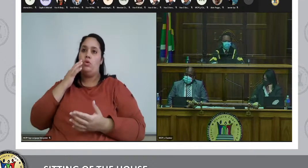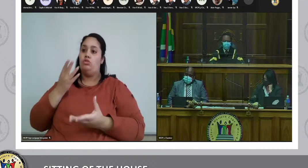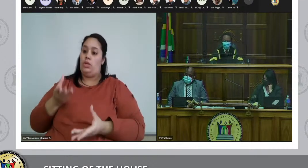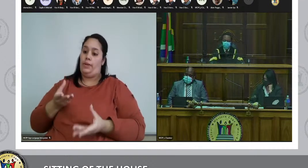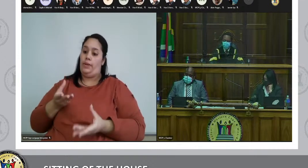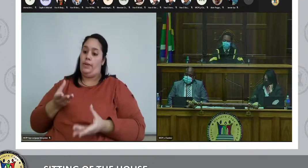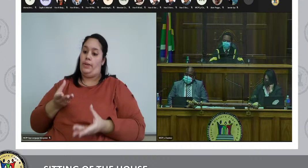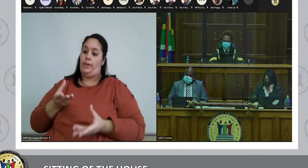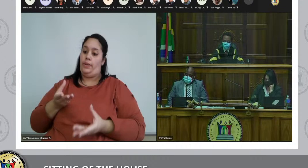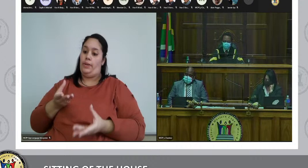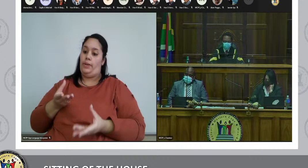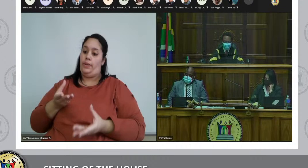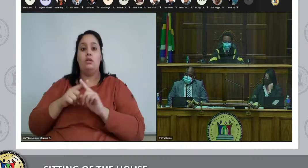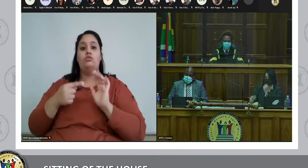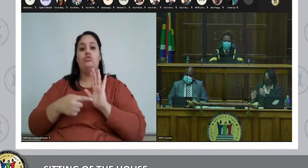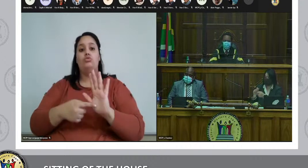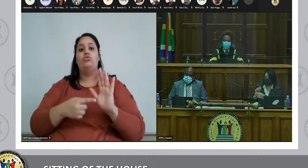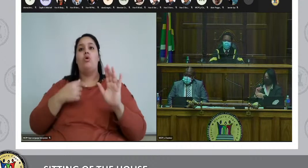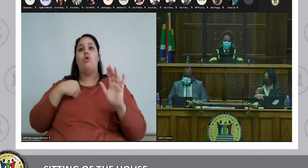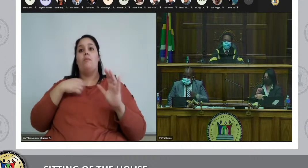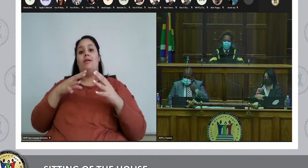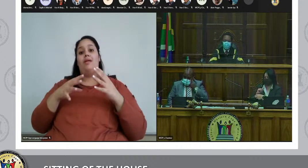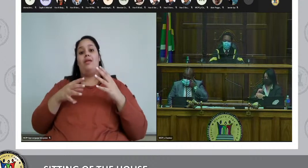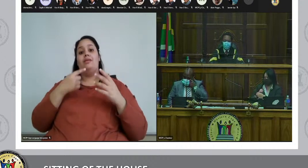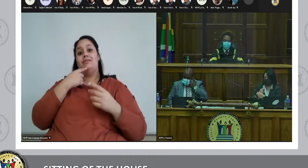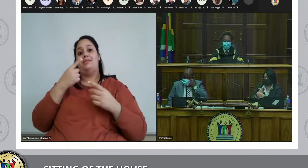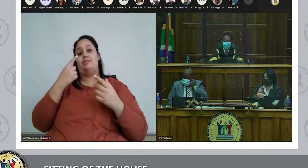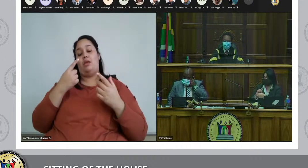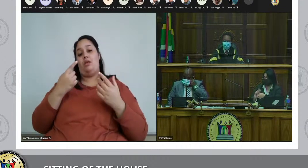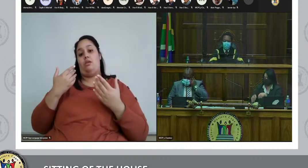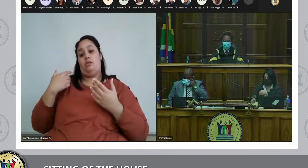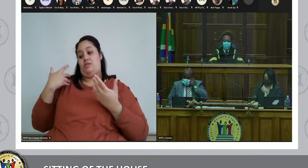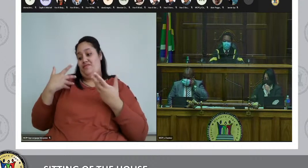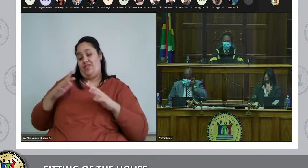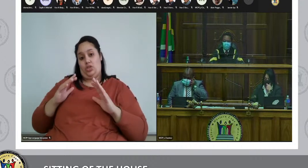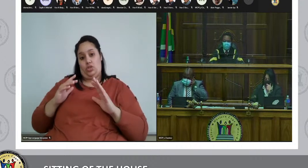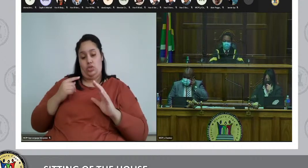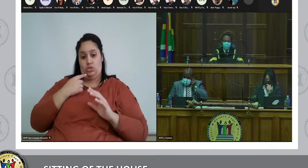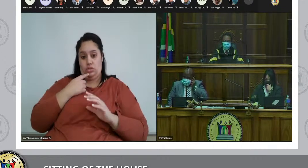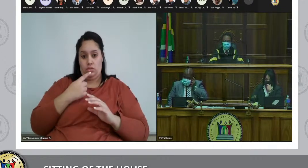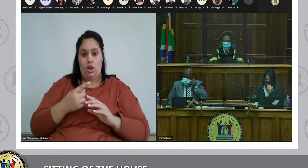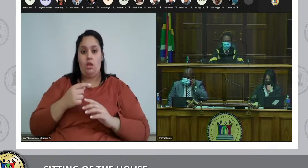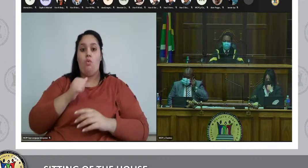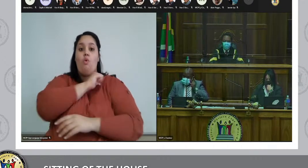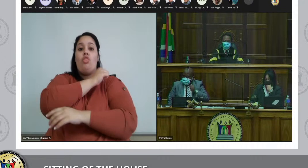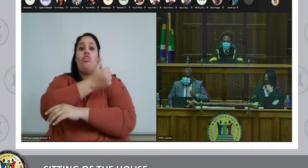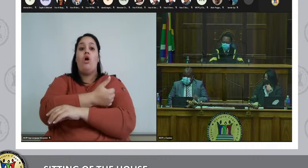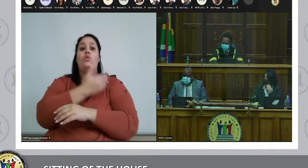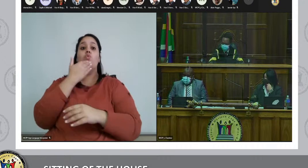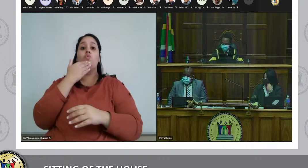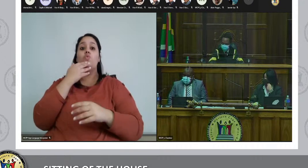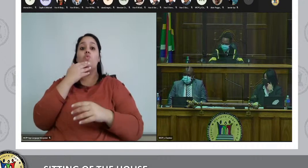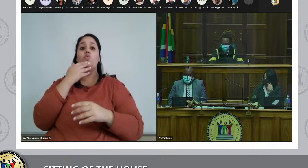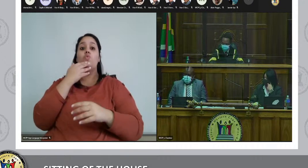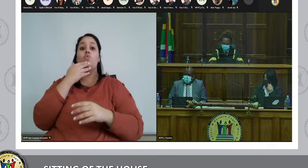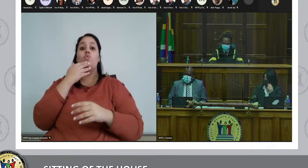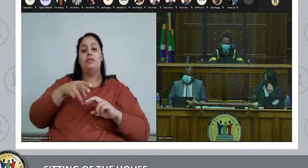And as illustrated in my initial input, the authority to suspend vests with the